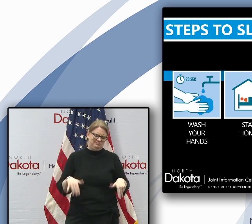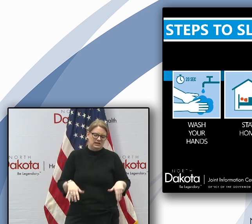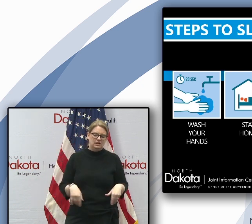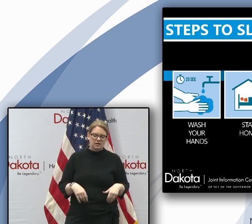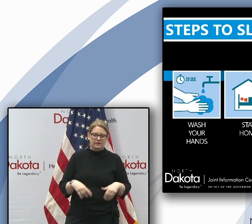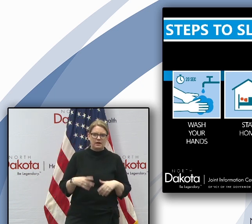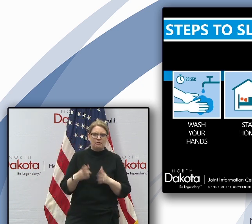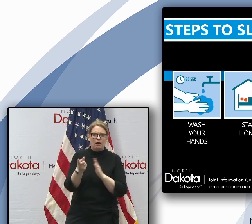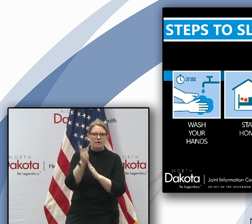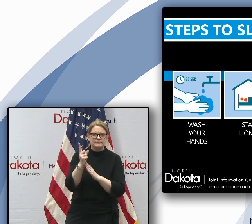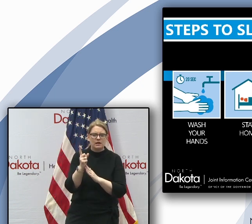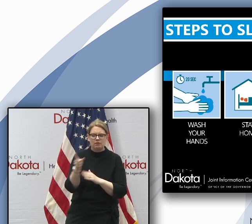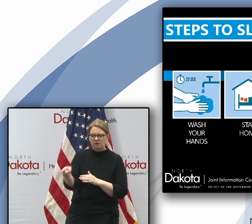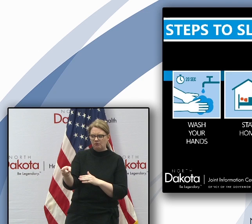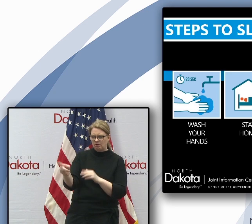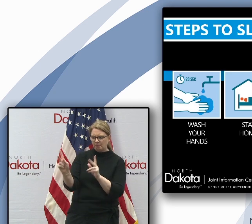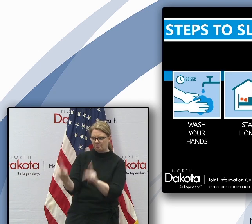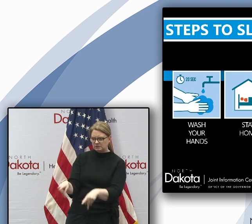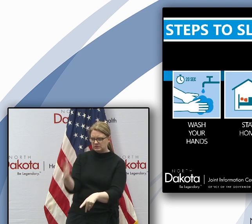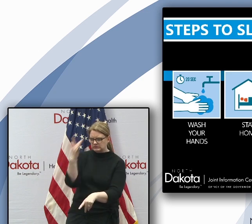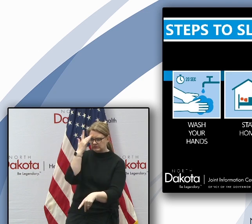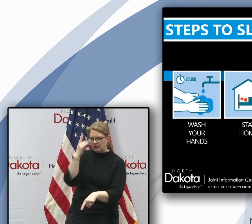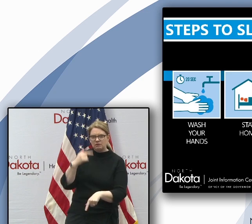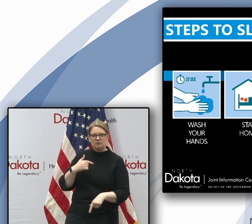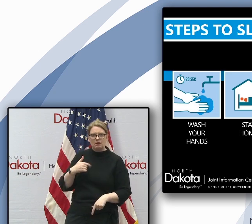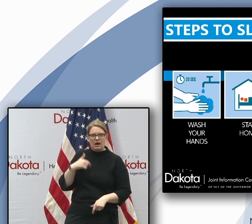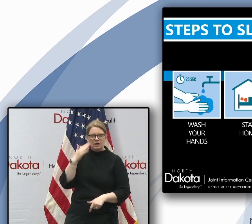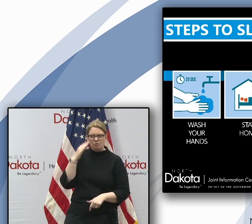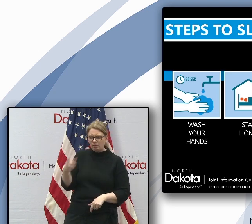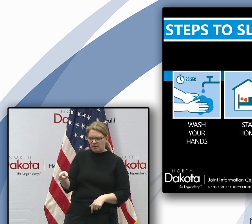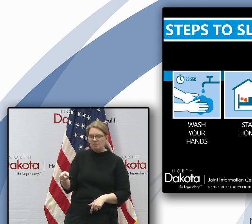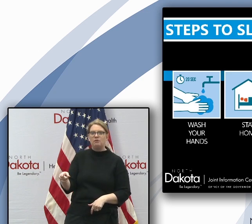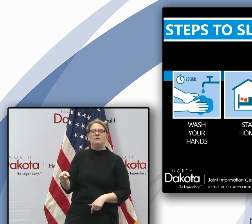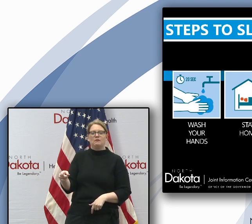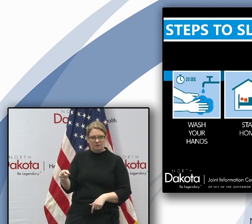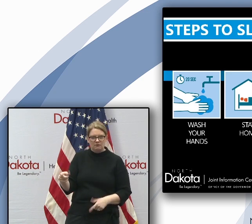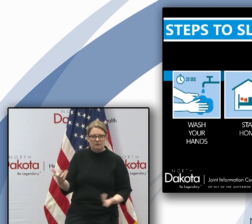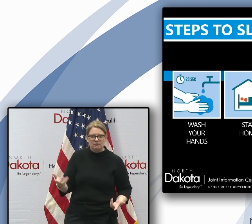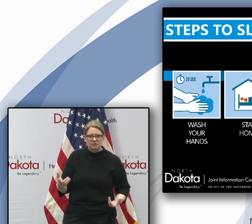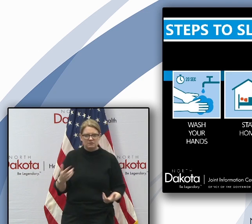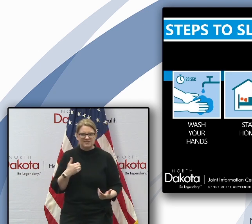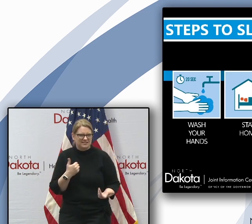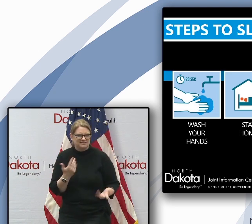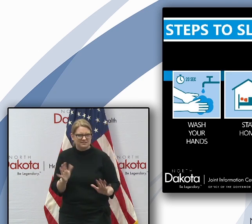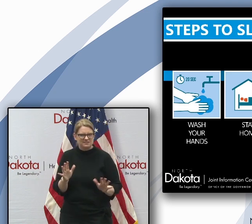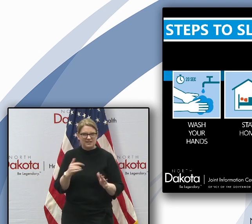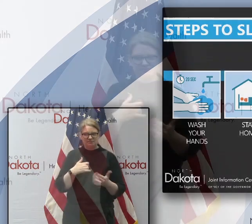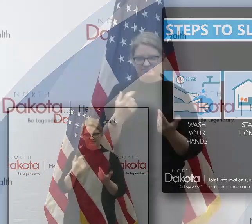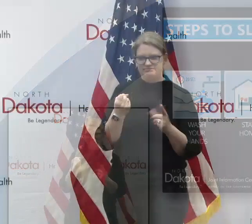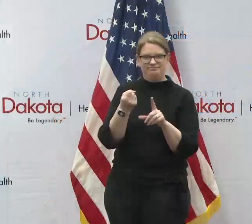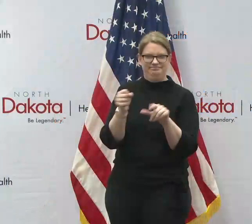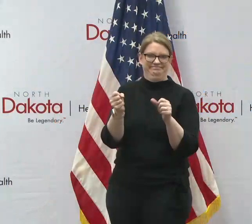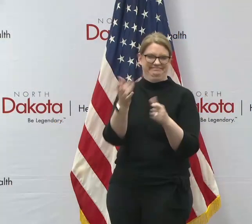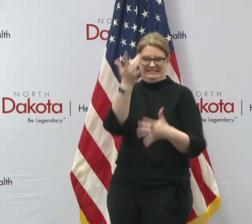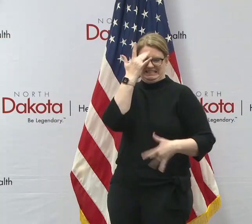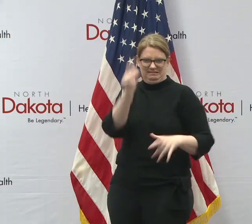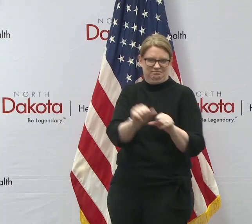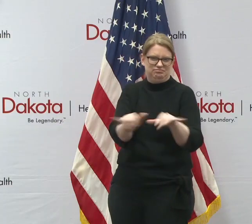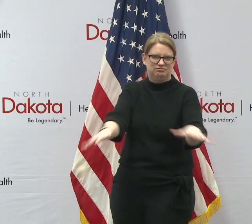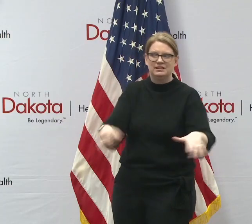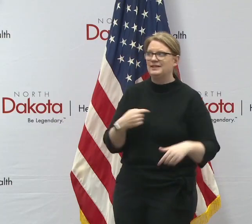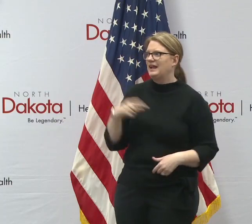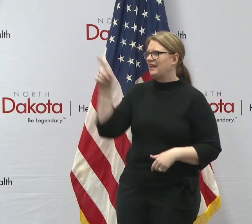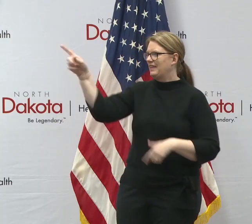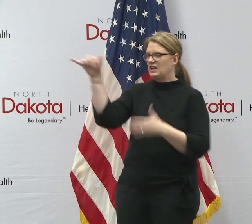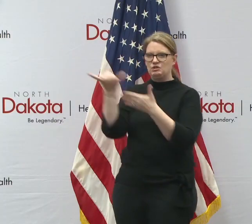sick. And again, if you take a look at New York, by the time you know somebody that, if everybody has to know somebody that's sick before